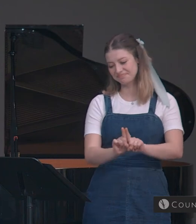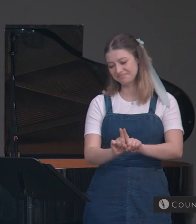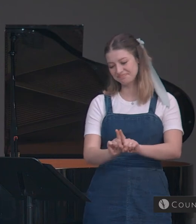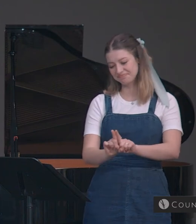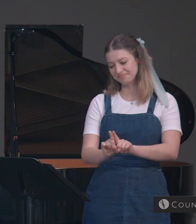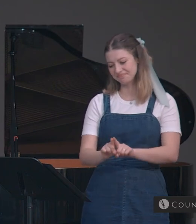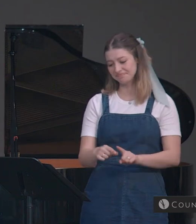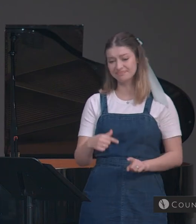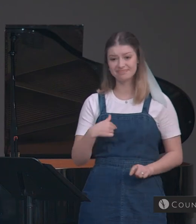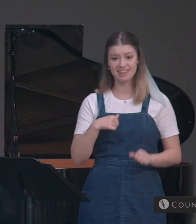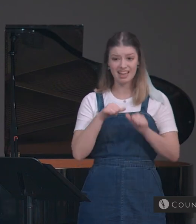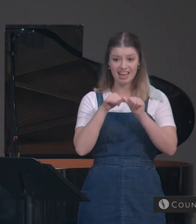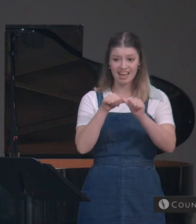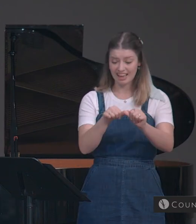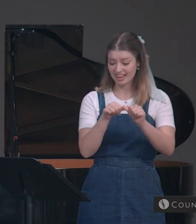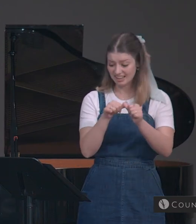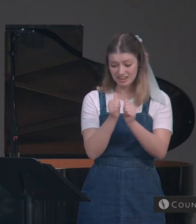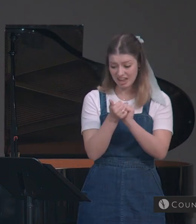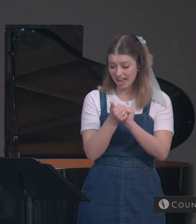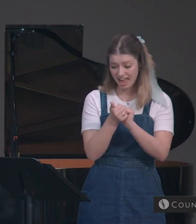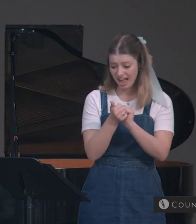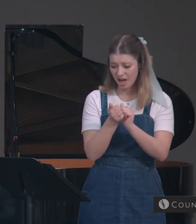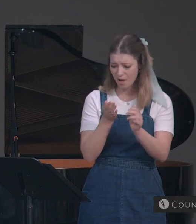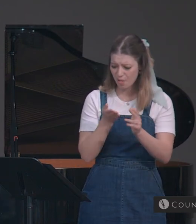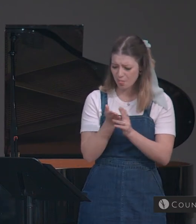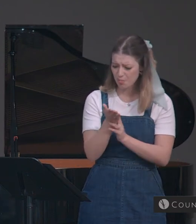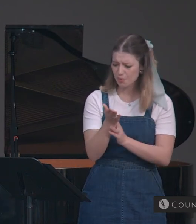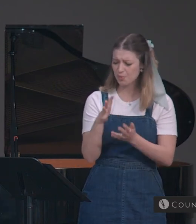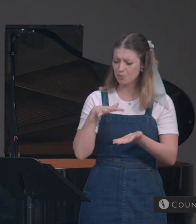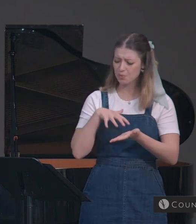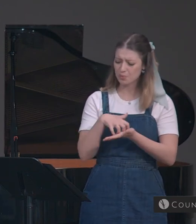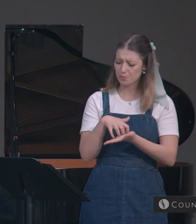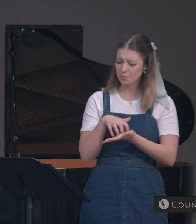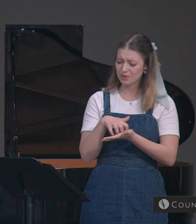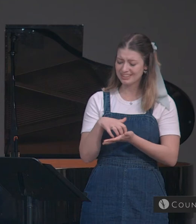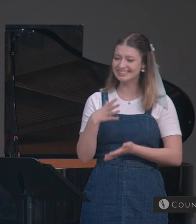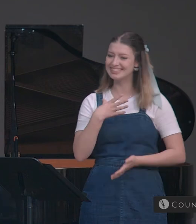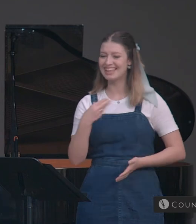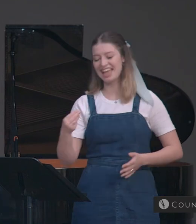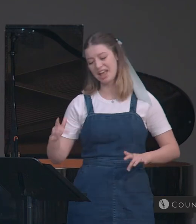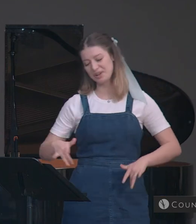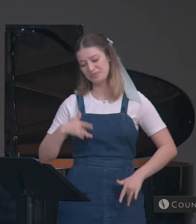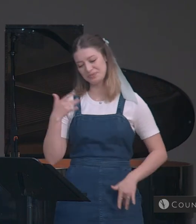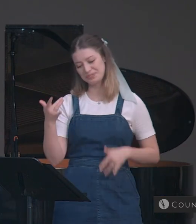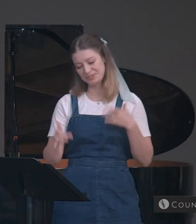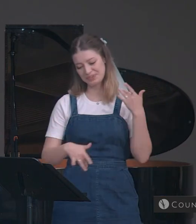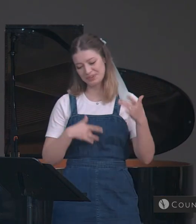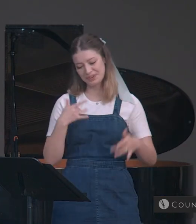Stay. I labor on.